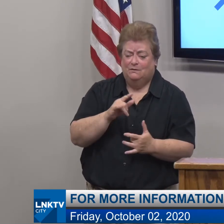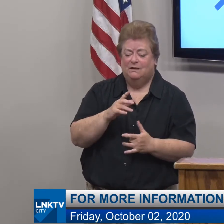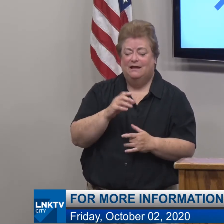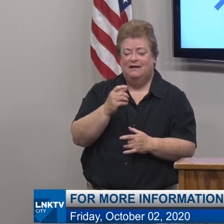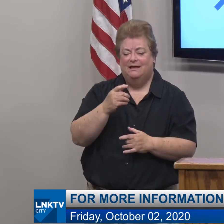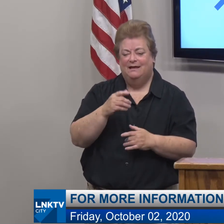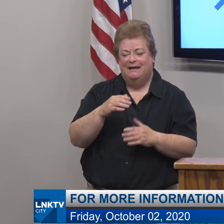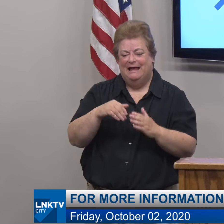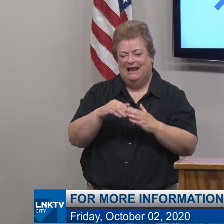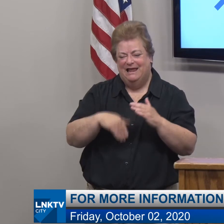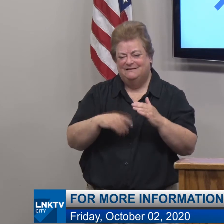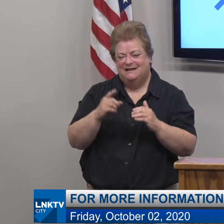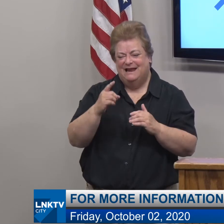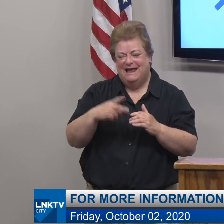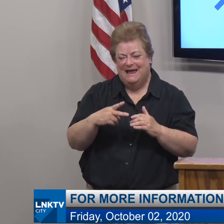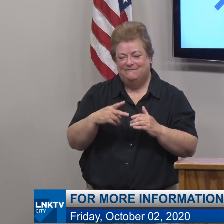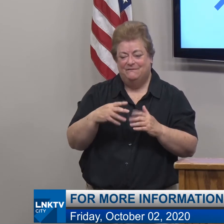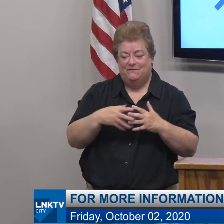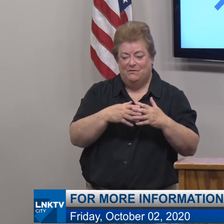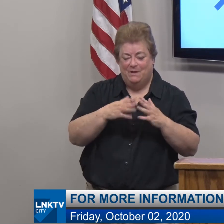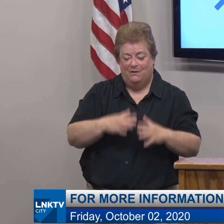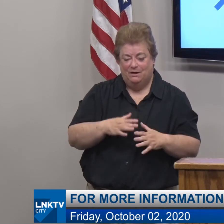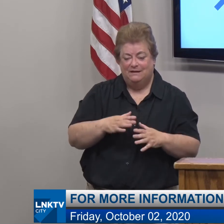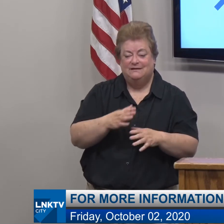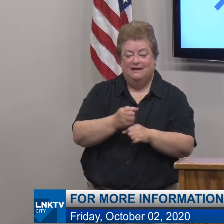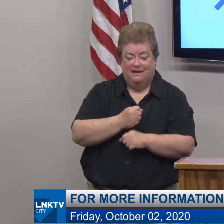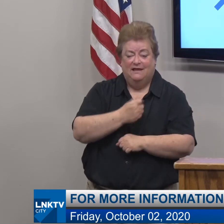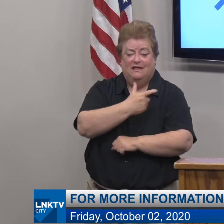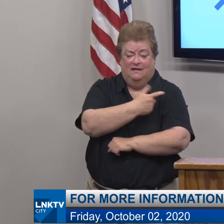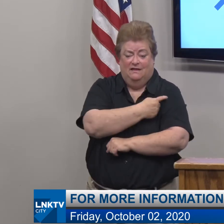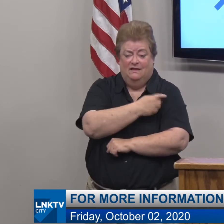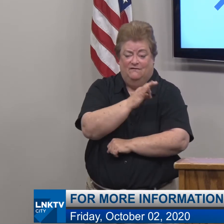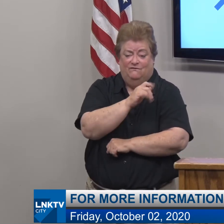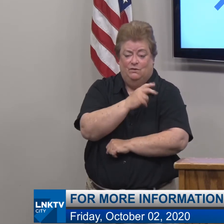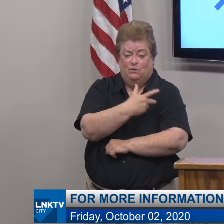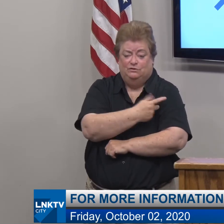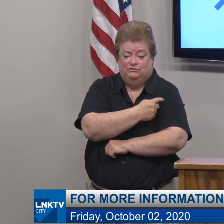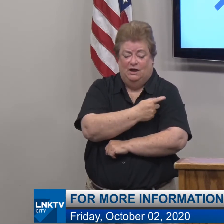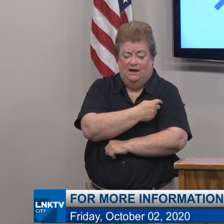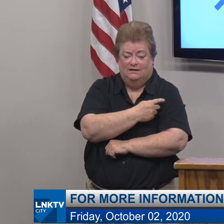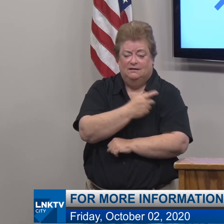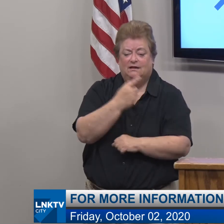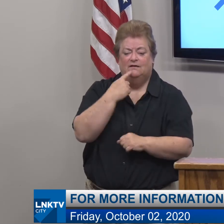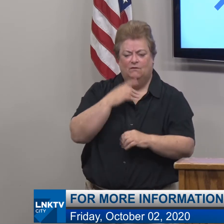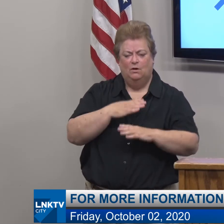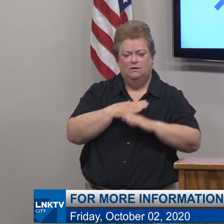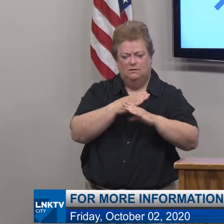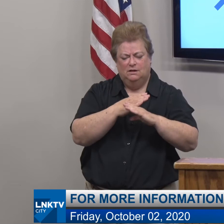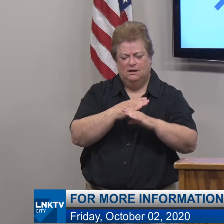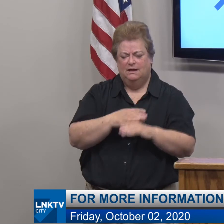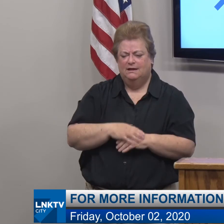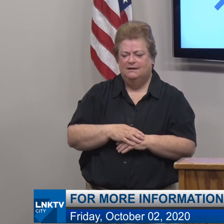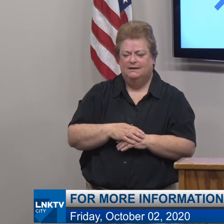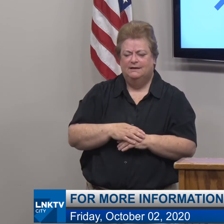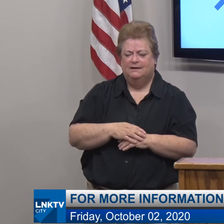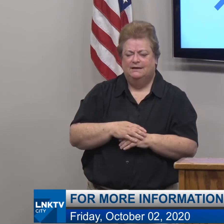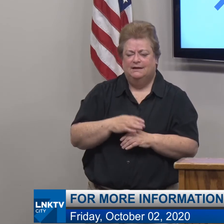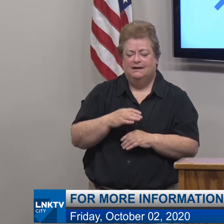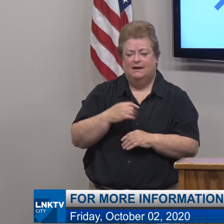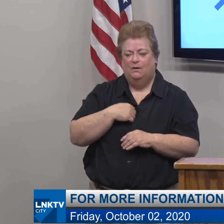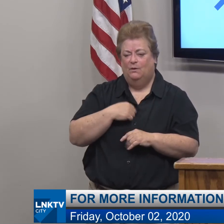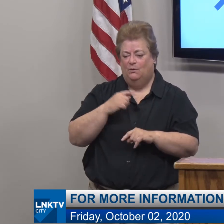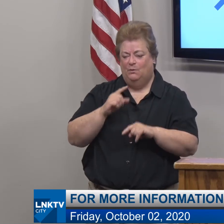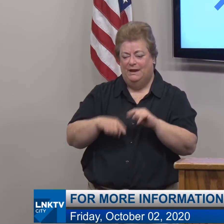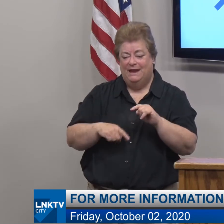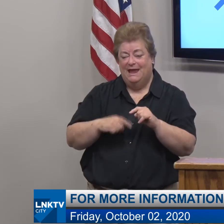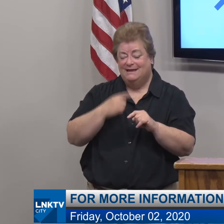Americans get a flu shot, putting themselves and their loved ones at risk of preventable disease. While it's not possible to say with